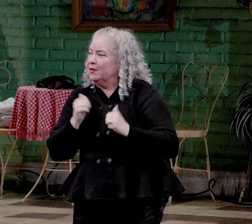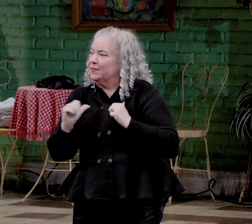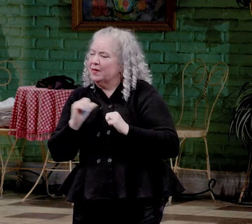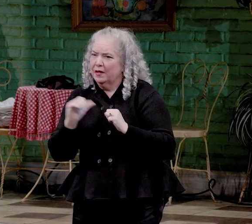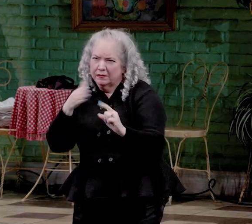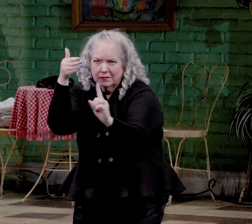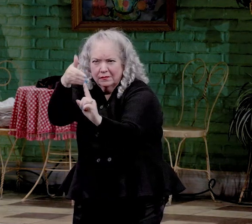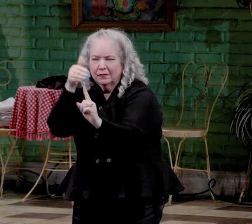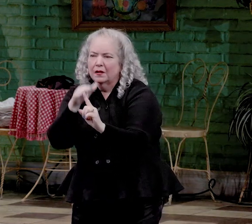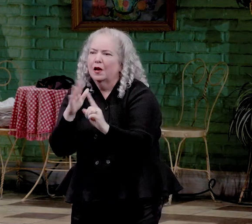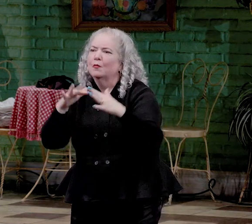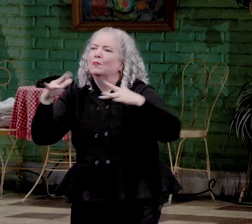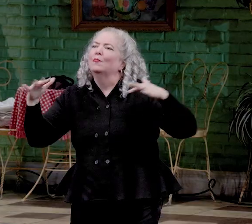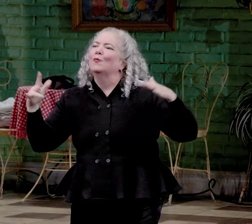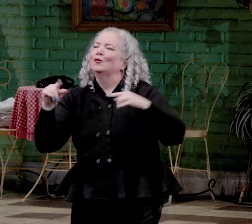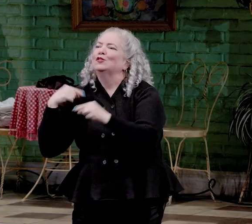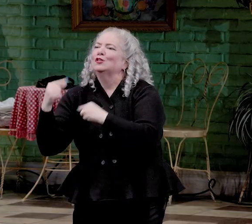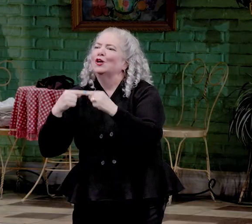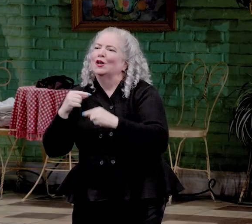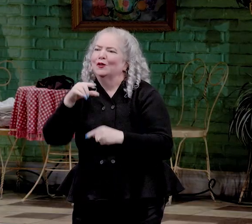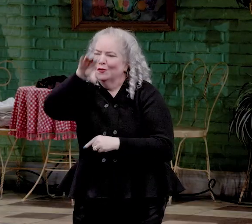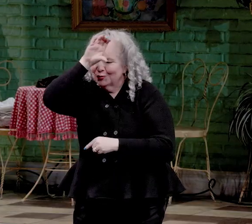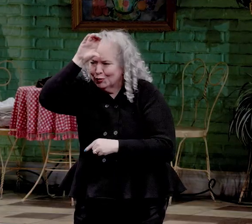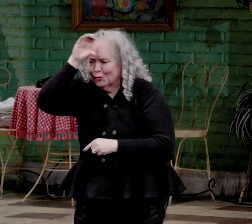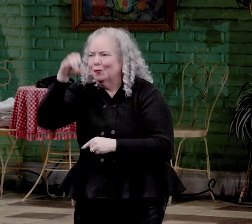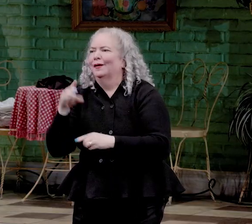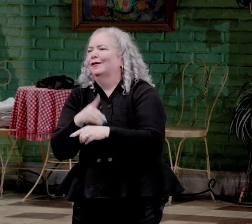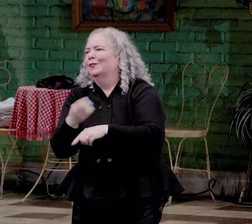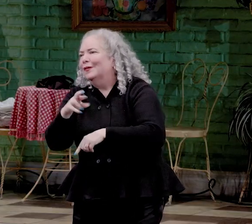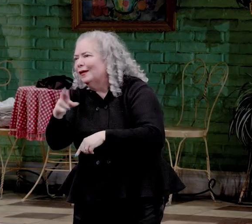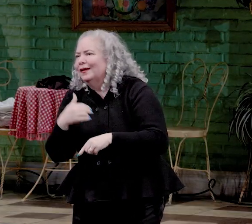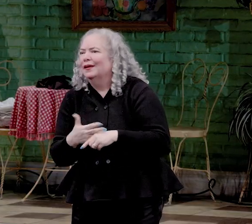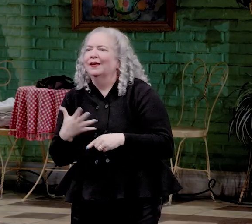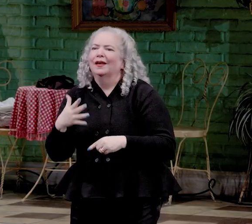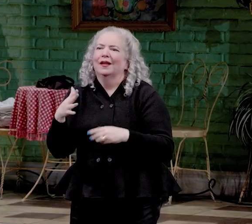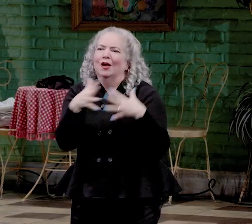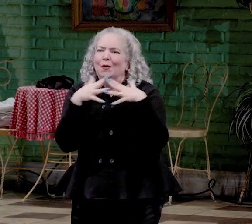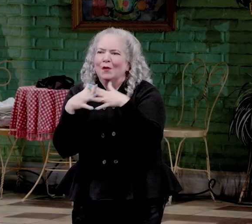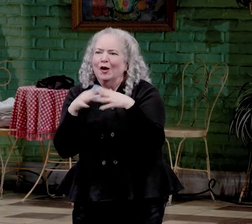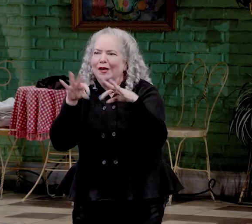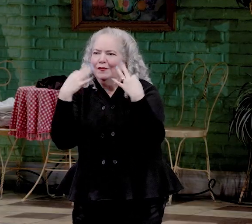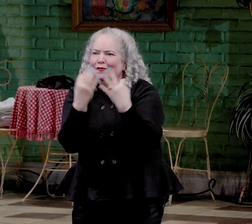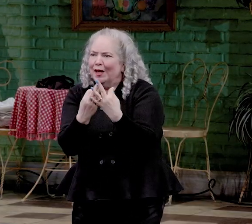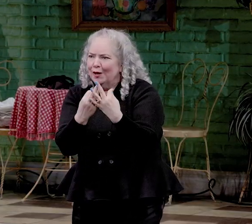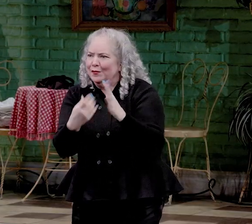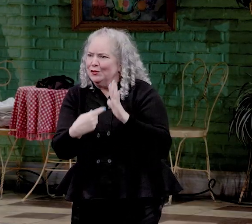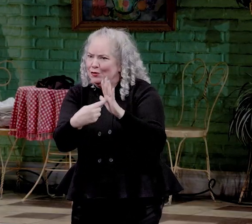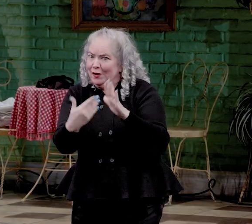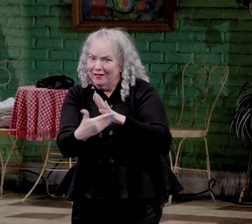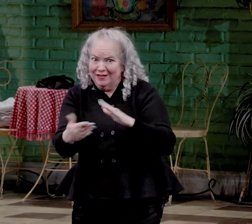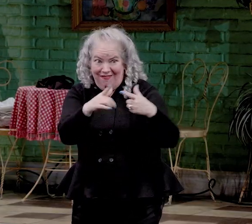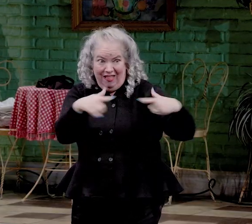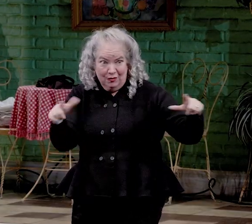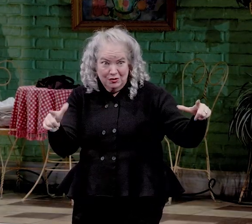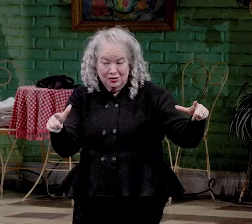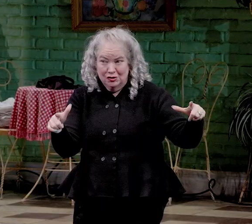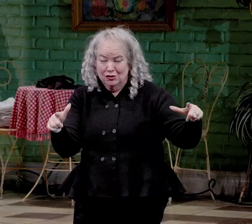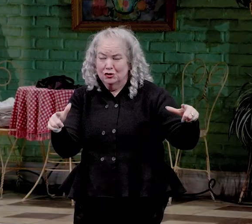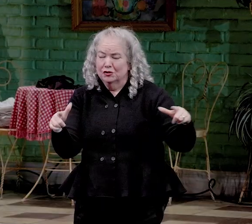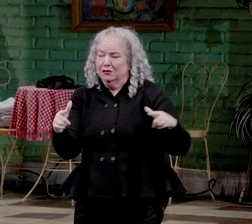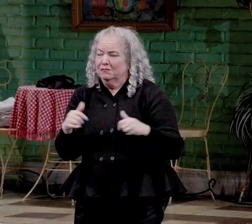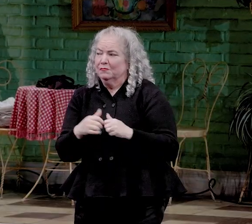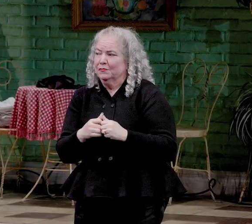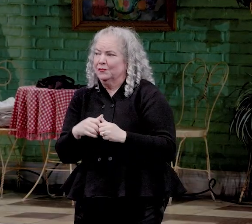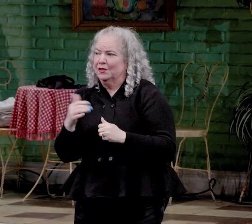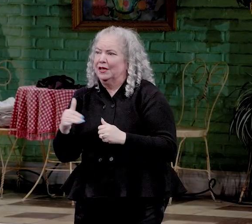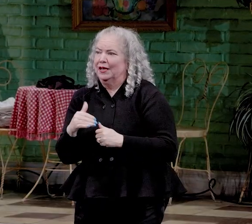on a multi-generational Cuban, Dominican, American family, highlighting themes of language,